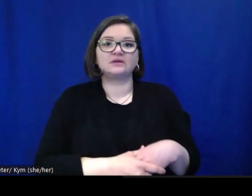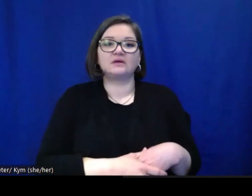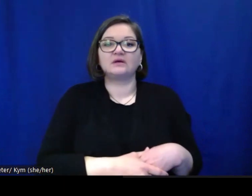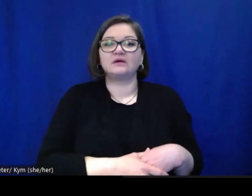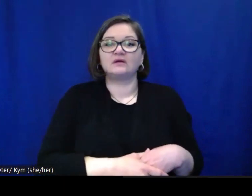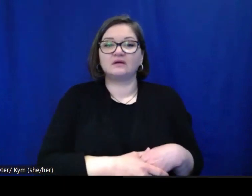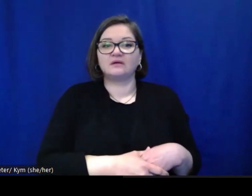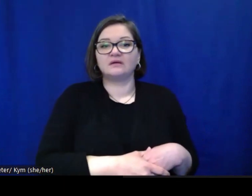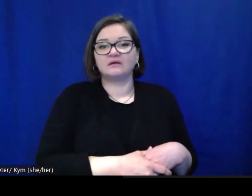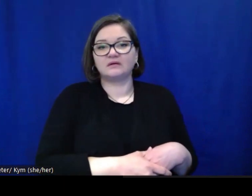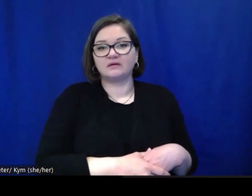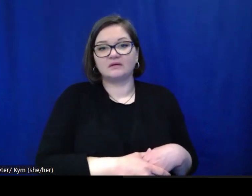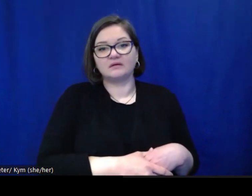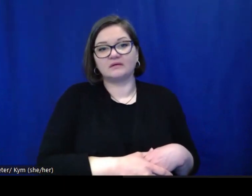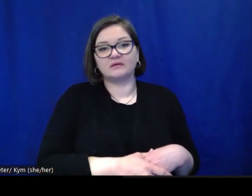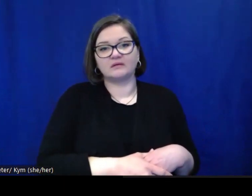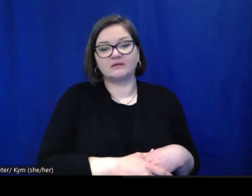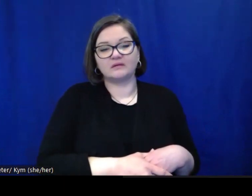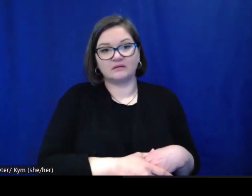often